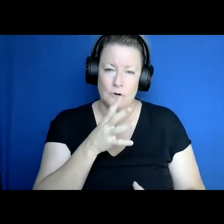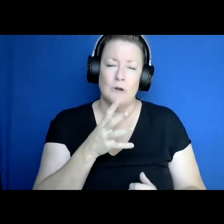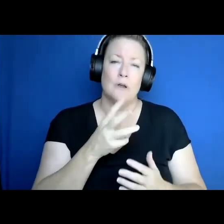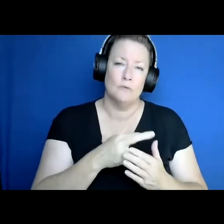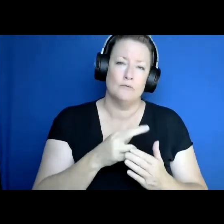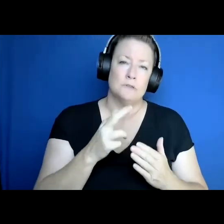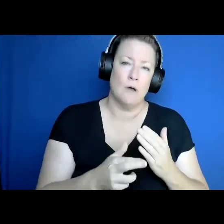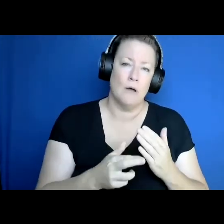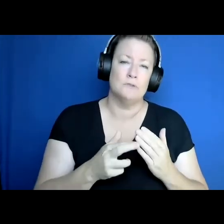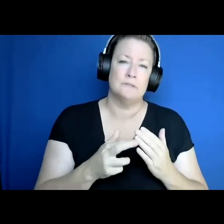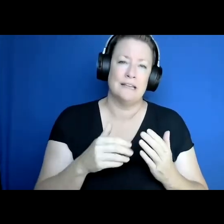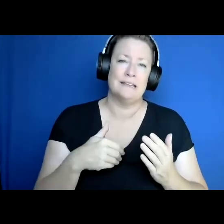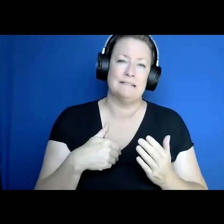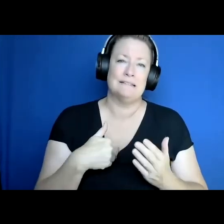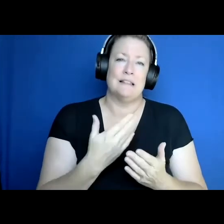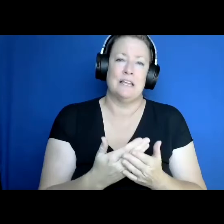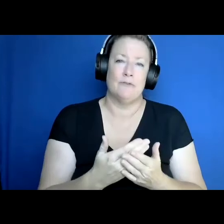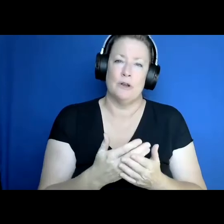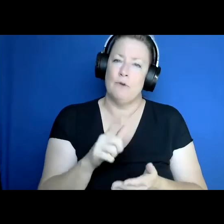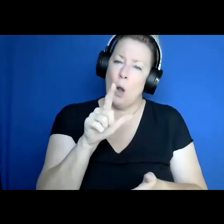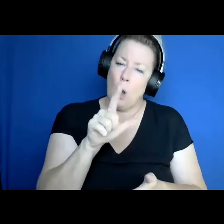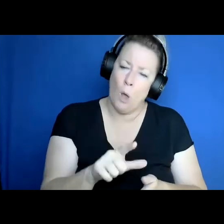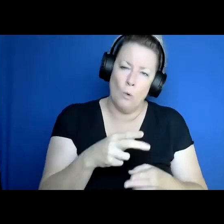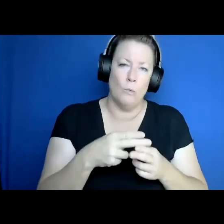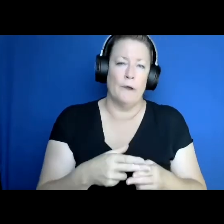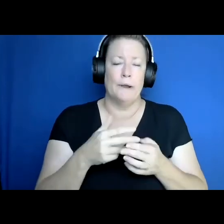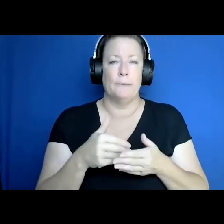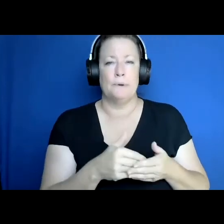delivery of a very low birth weight baby.